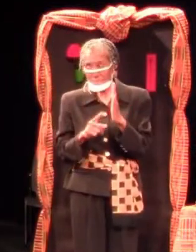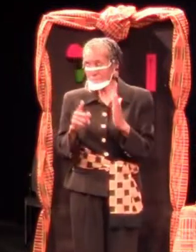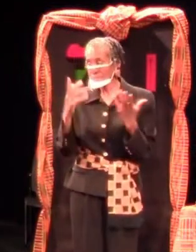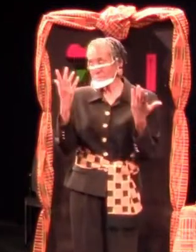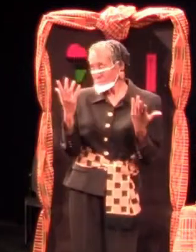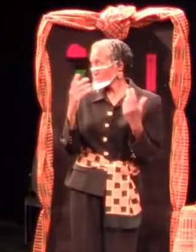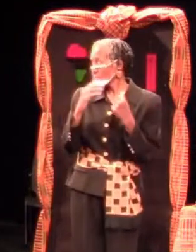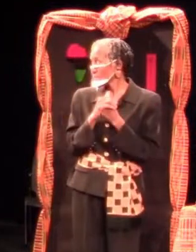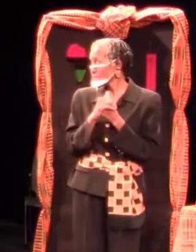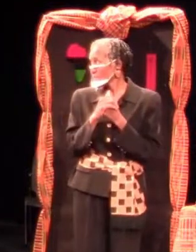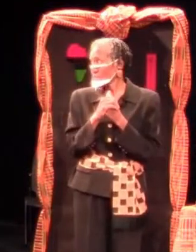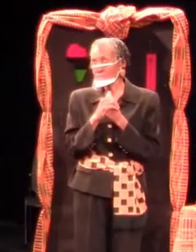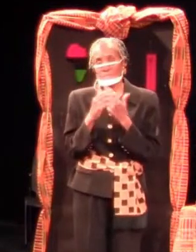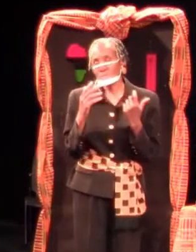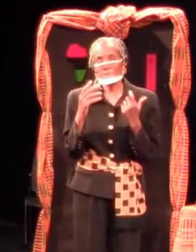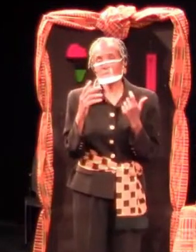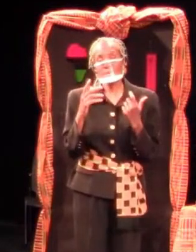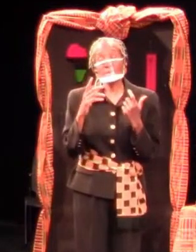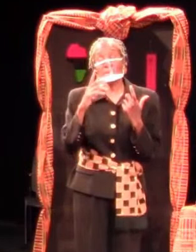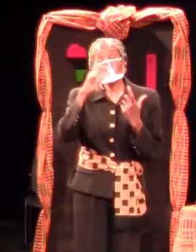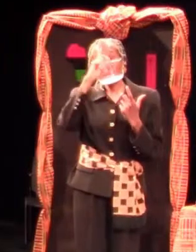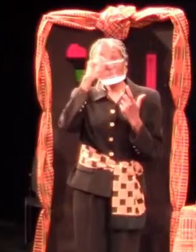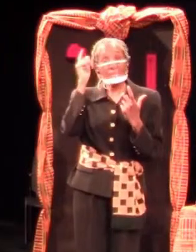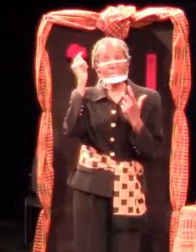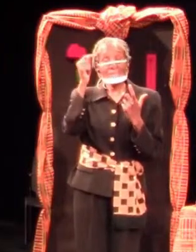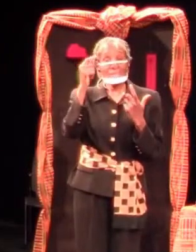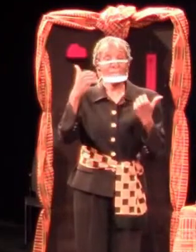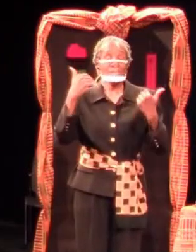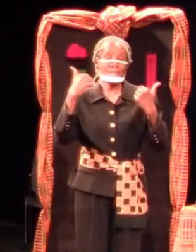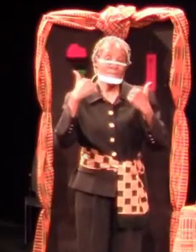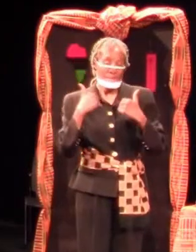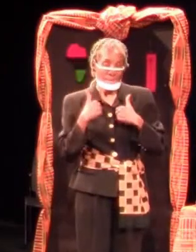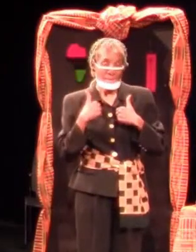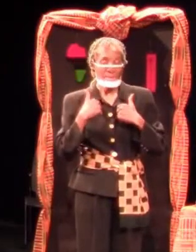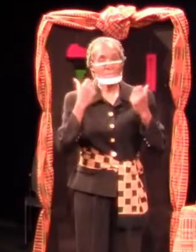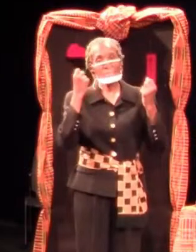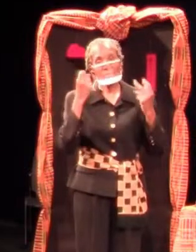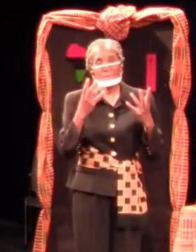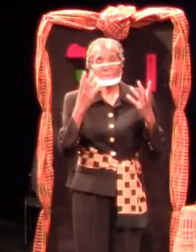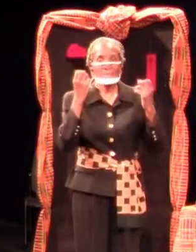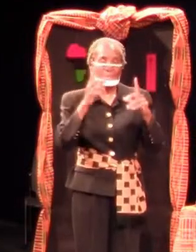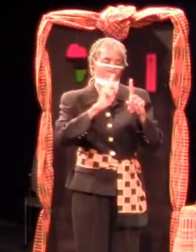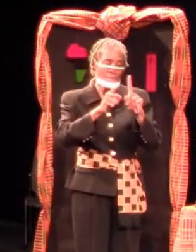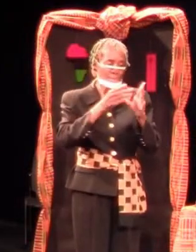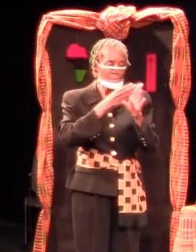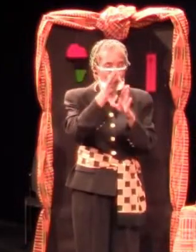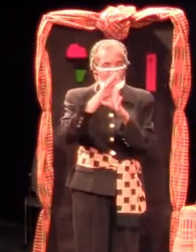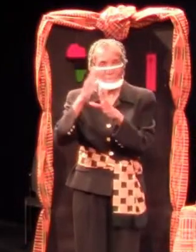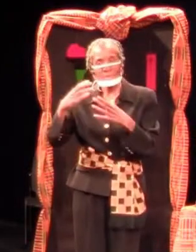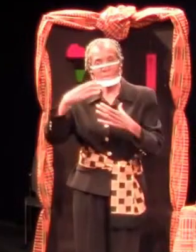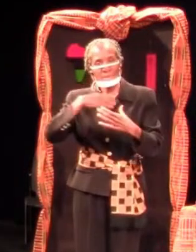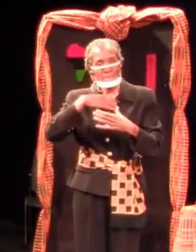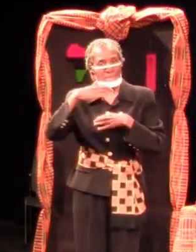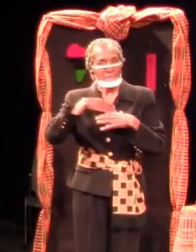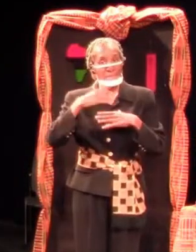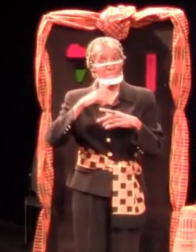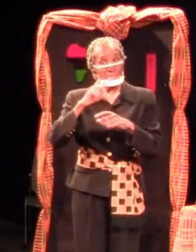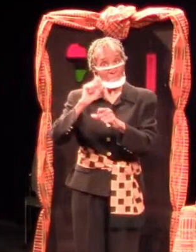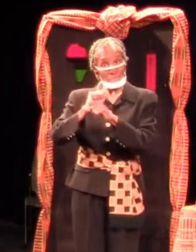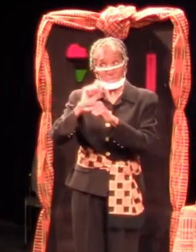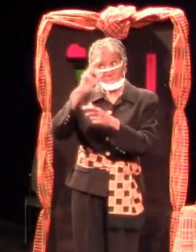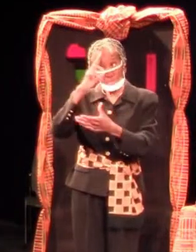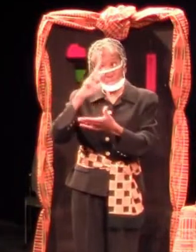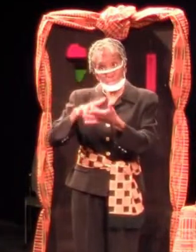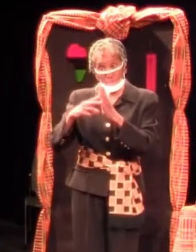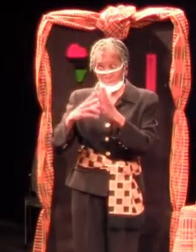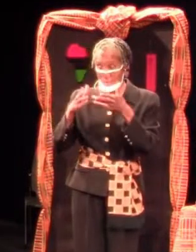Well, in theory, there are avenues of complaint open, but there are no